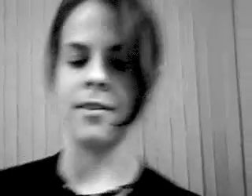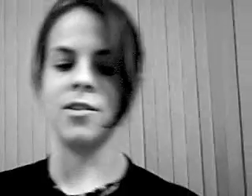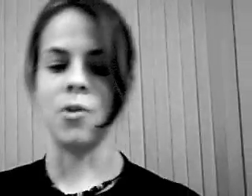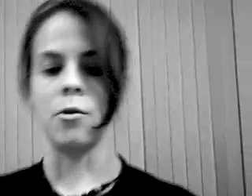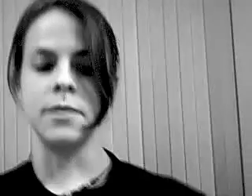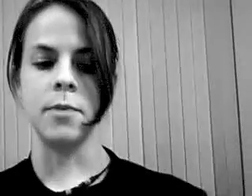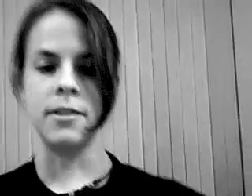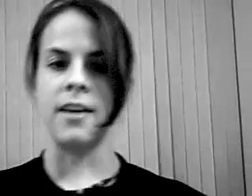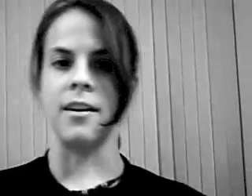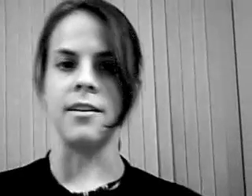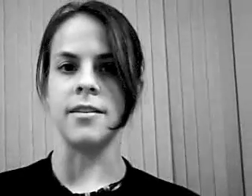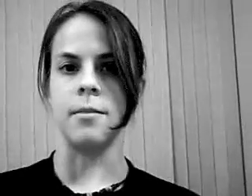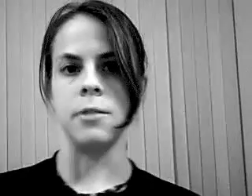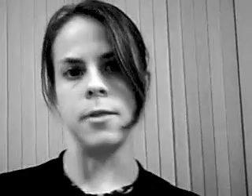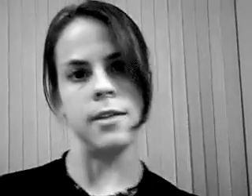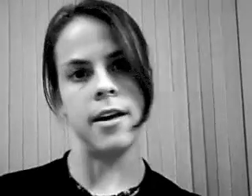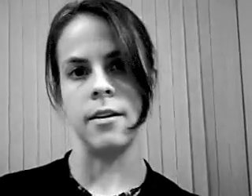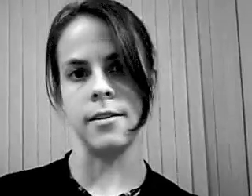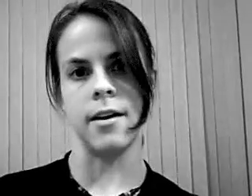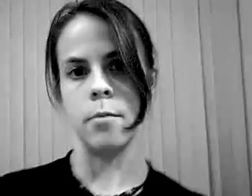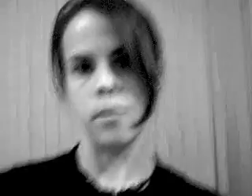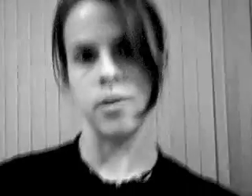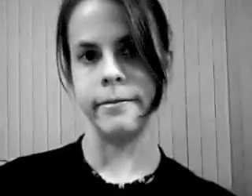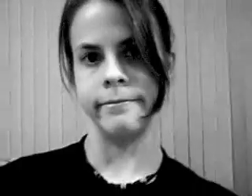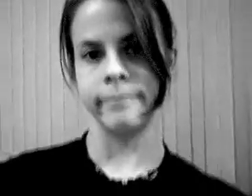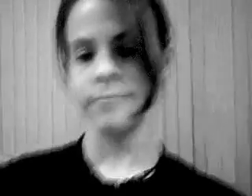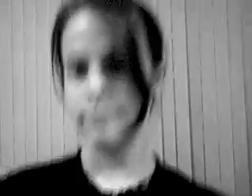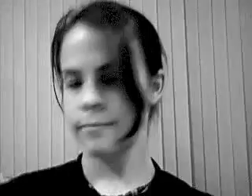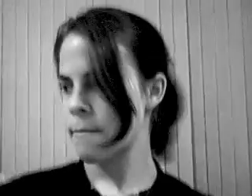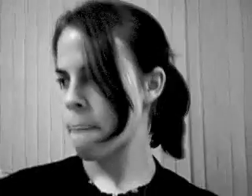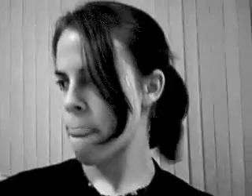It's totally spontaneous because I'm a spontaneous kind of person.